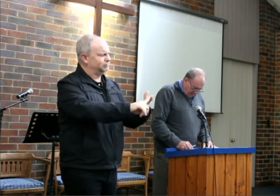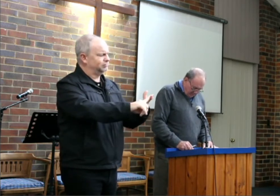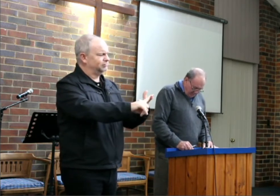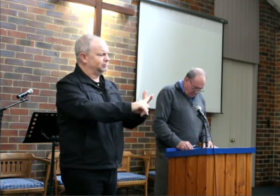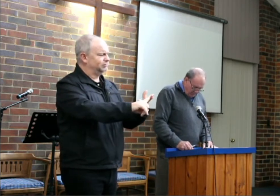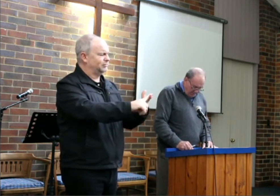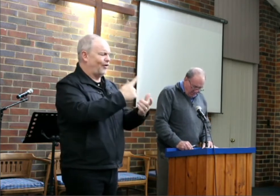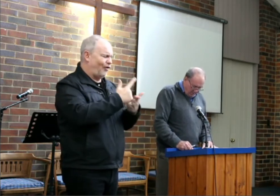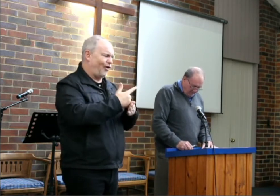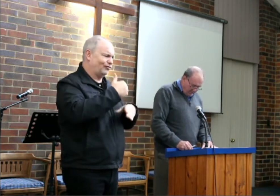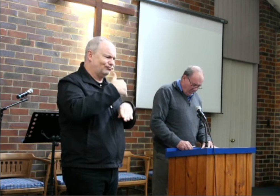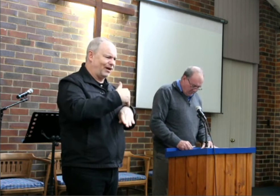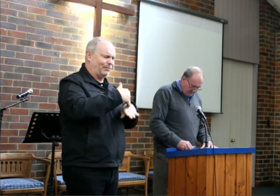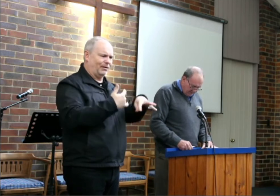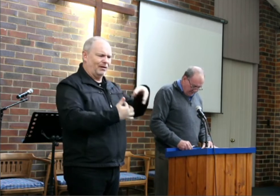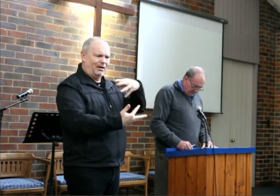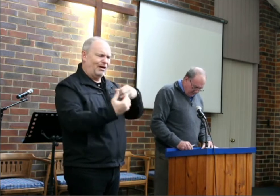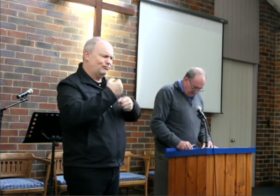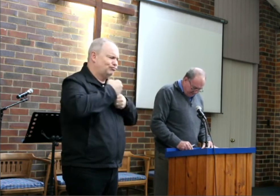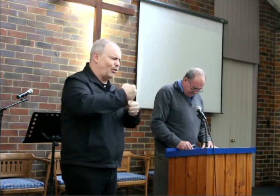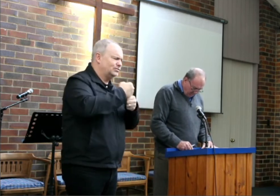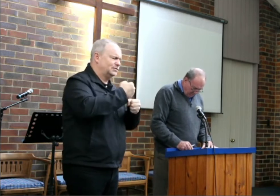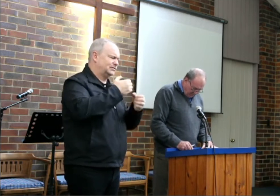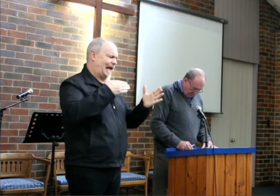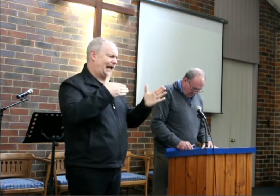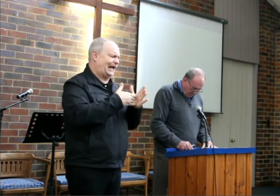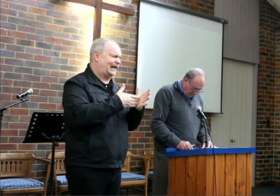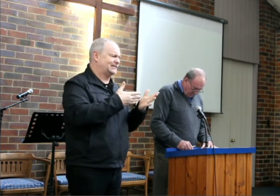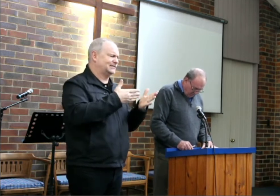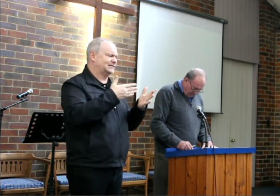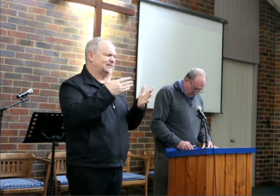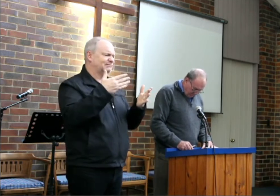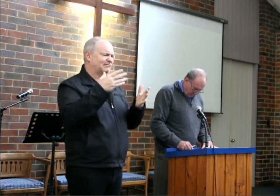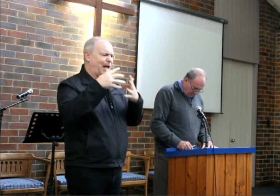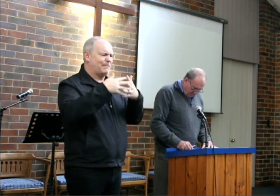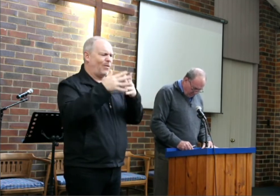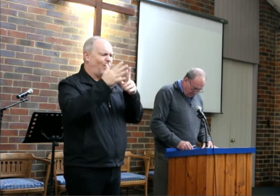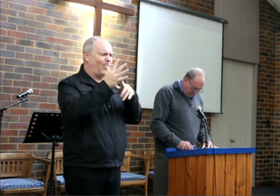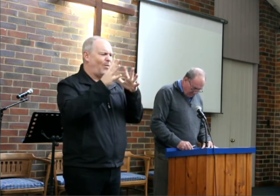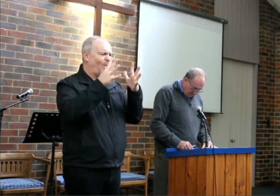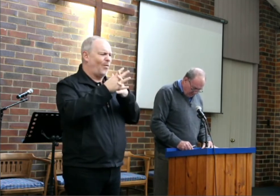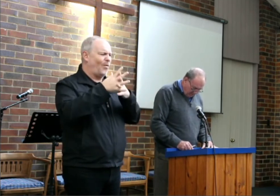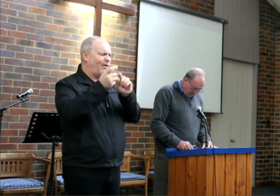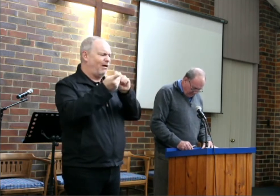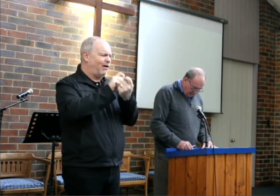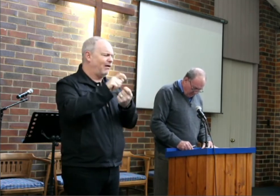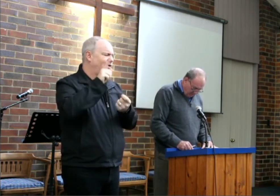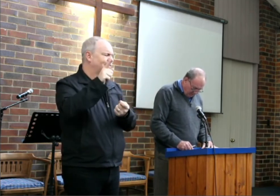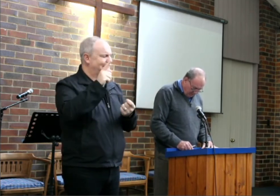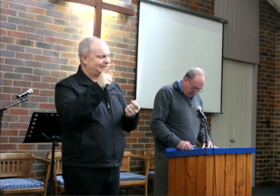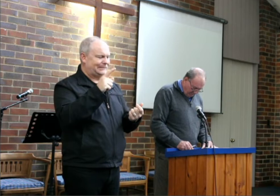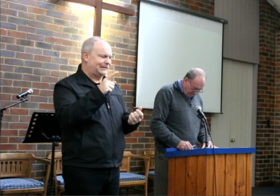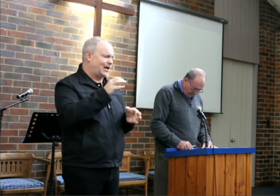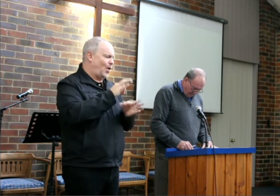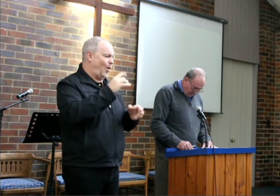lot of trouble going on now, a lot of protesting against the overturning of the Roe versus Wade ruling in the US. But Father, no one's